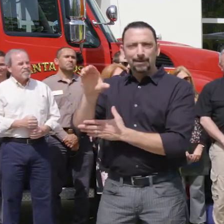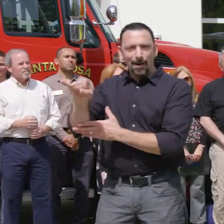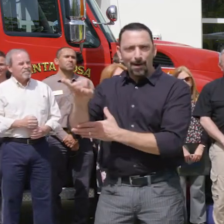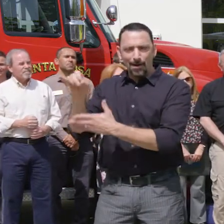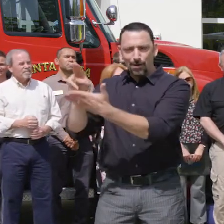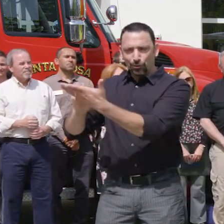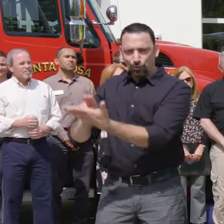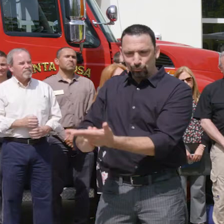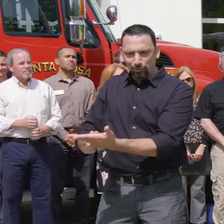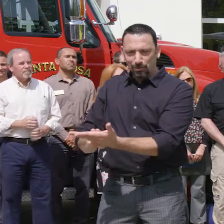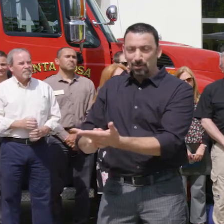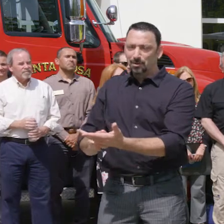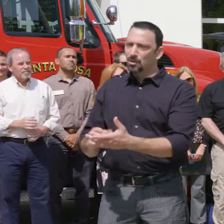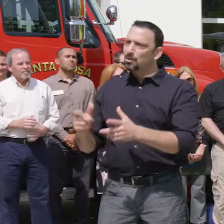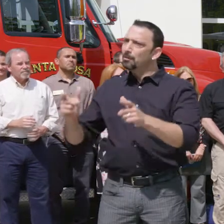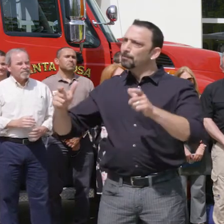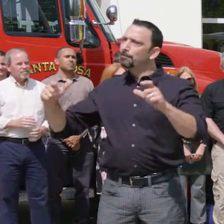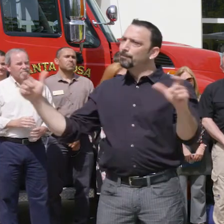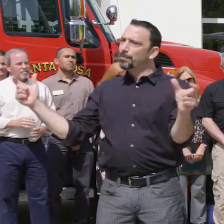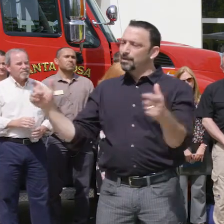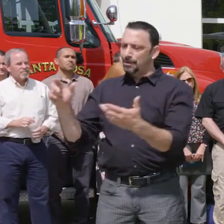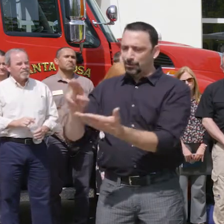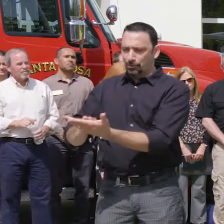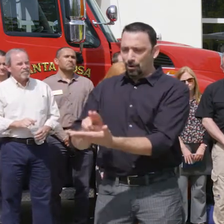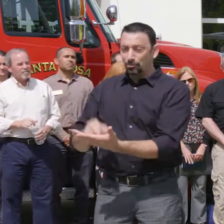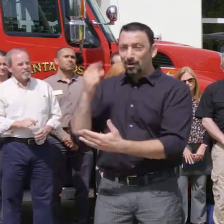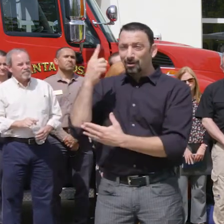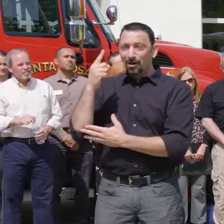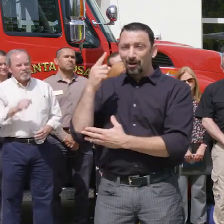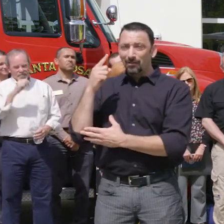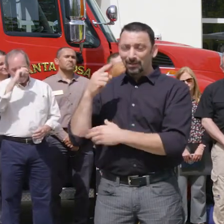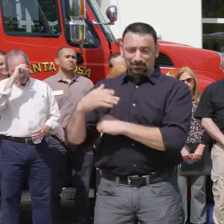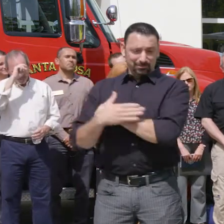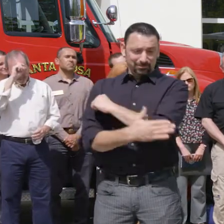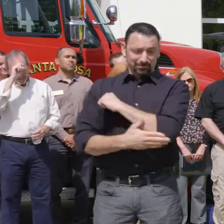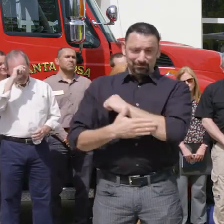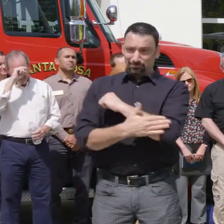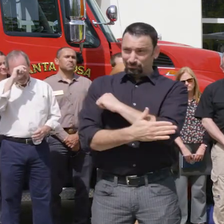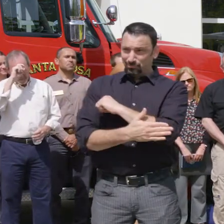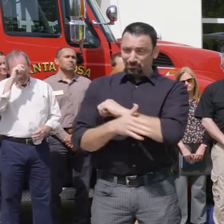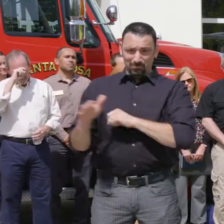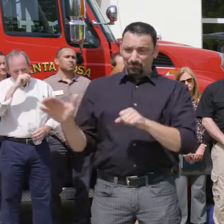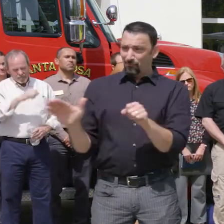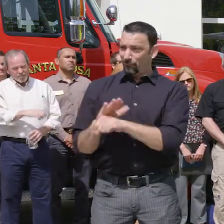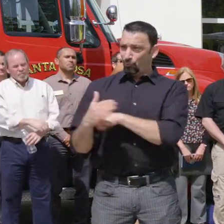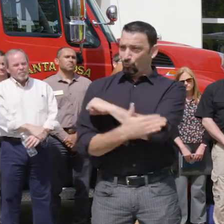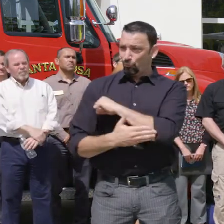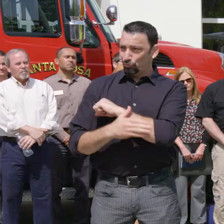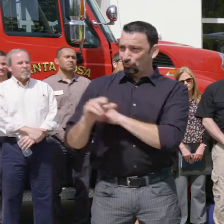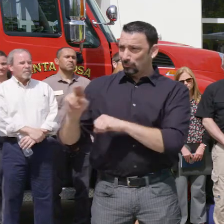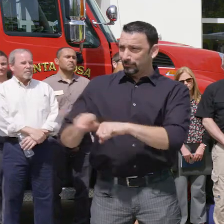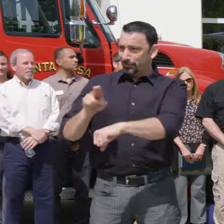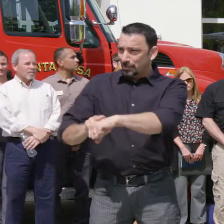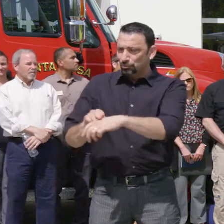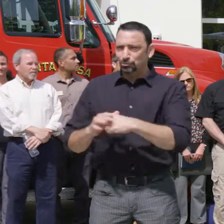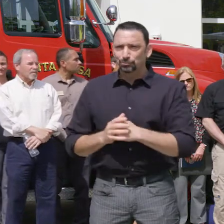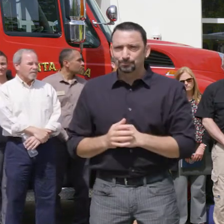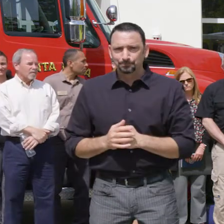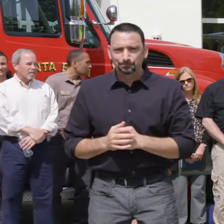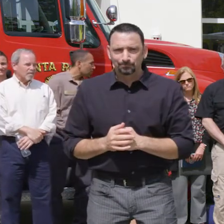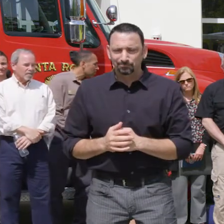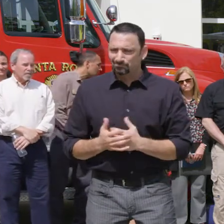that's a pre-bid contract, and it's nationwide in three different areas, has all kinds